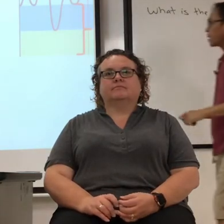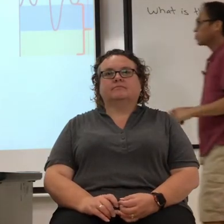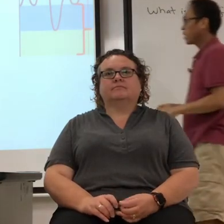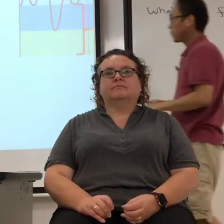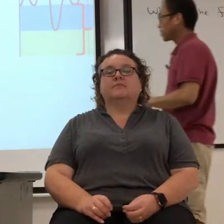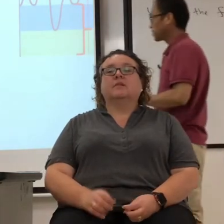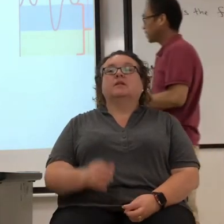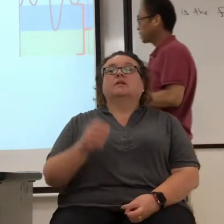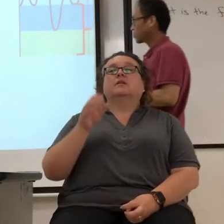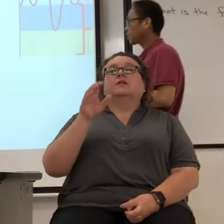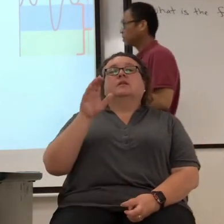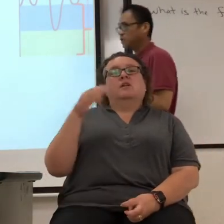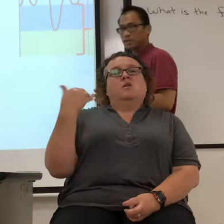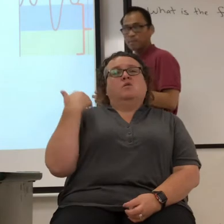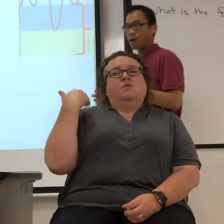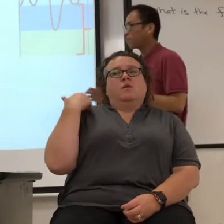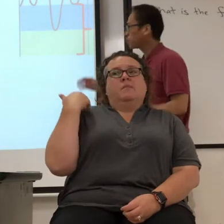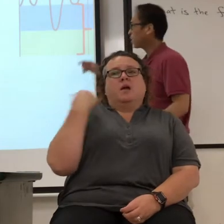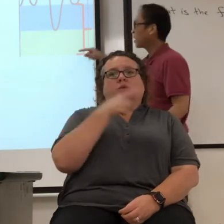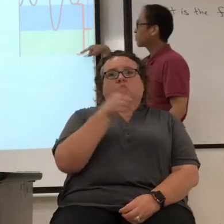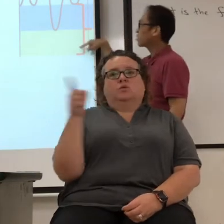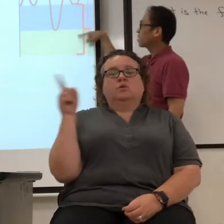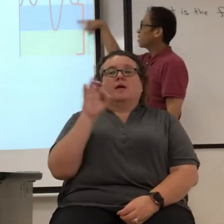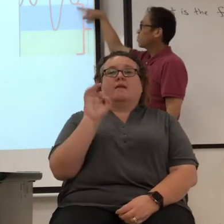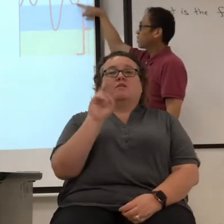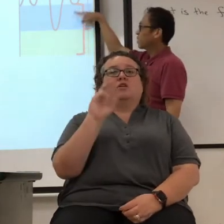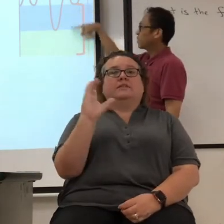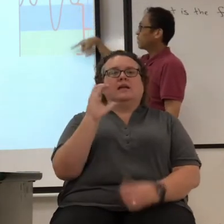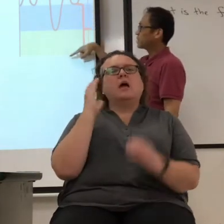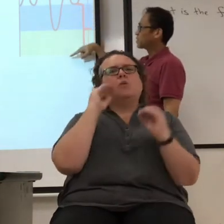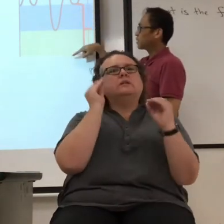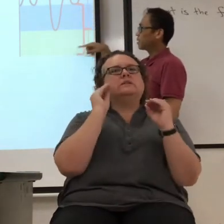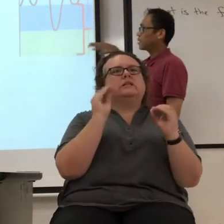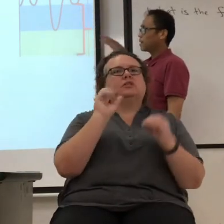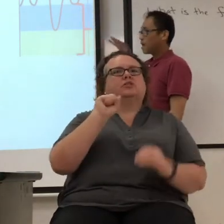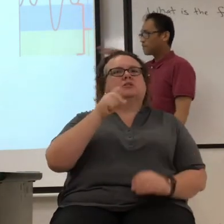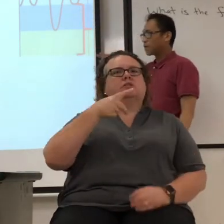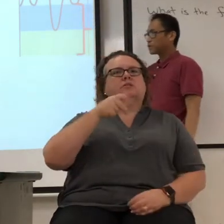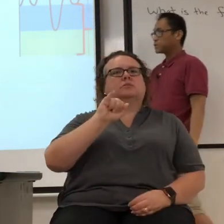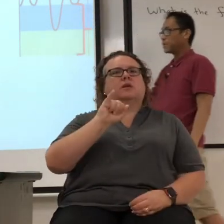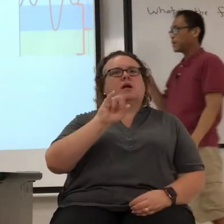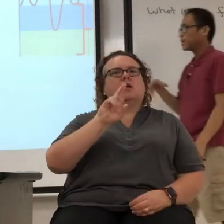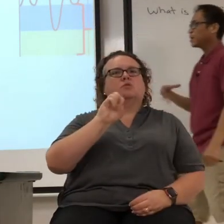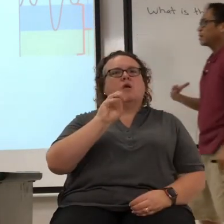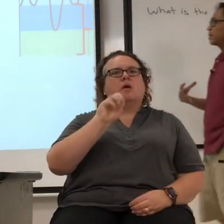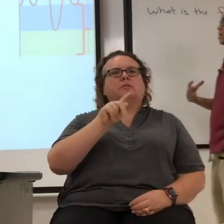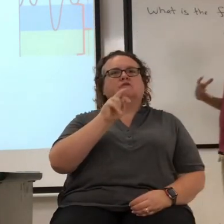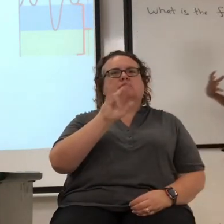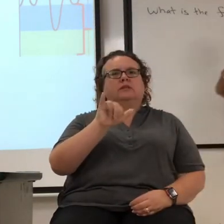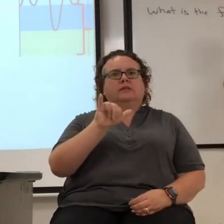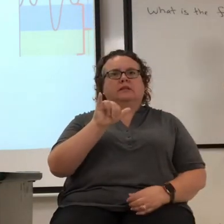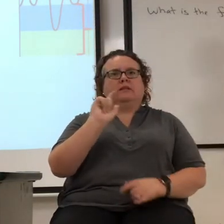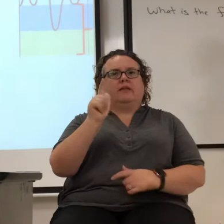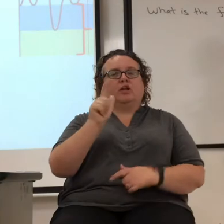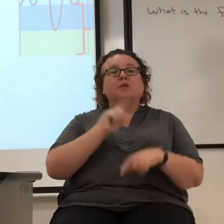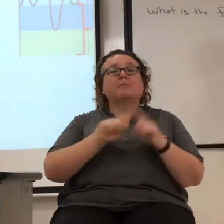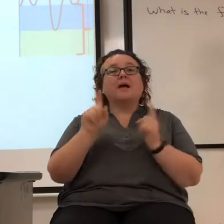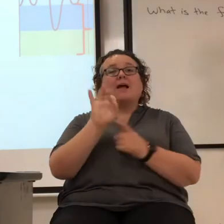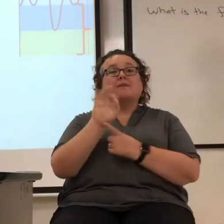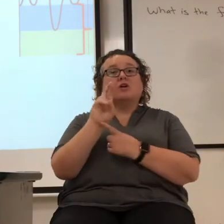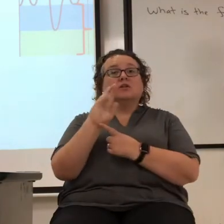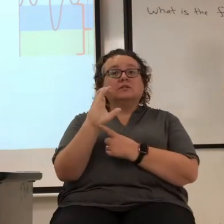Let me remind you what FRC is. I'm going to teach this spirometry later, but basically FRC is the